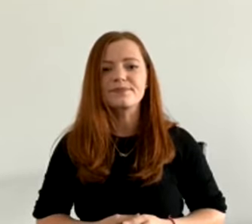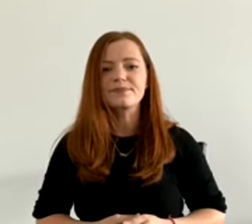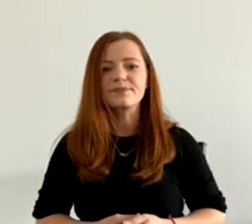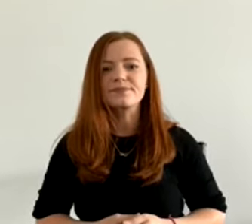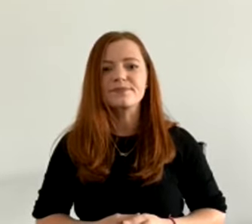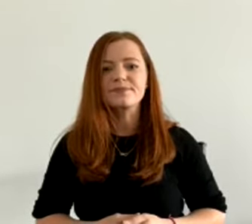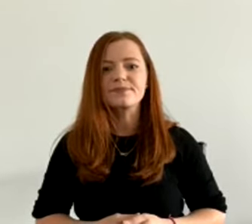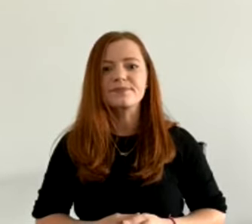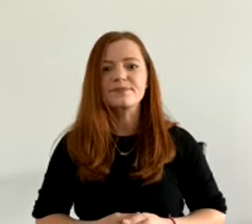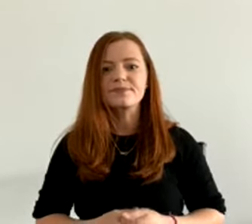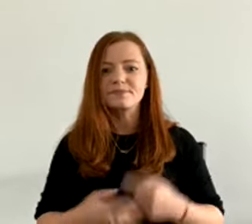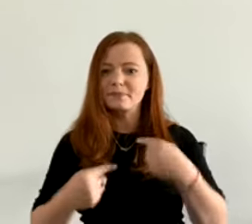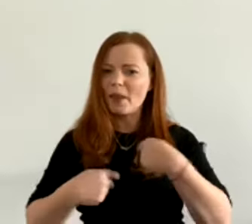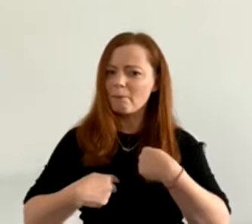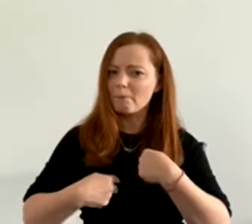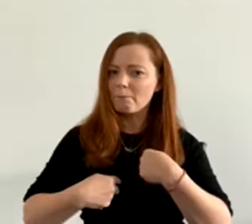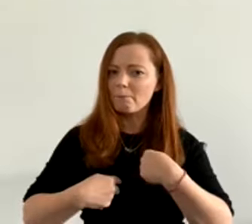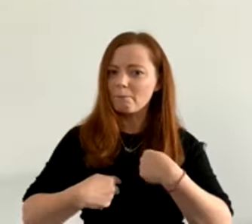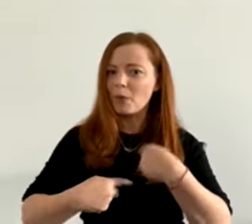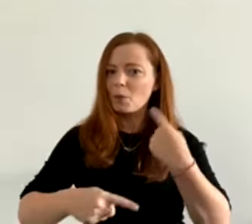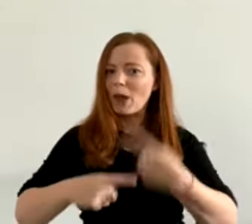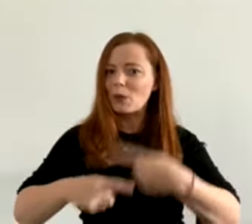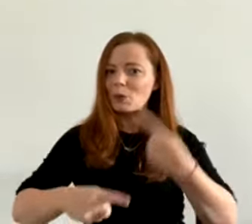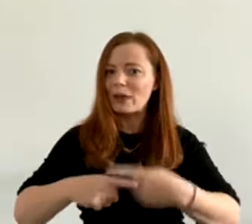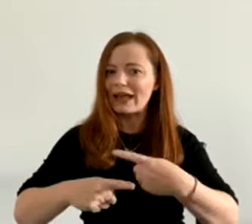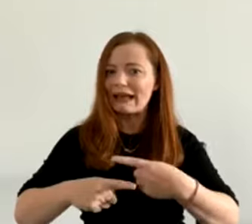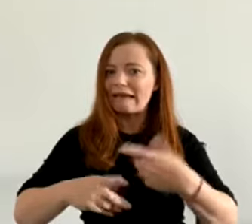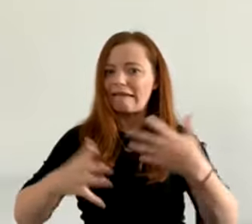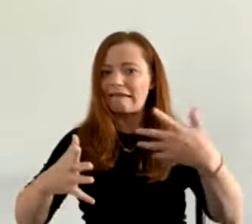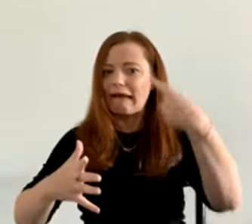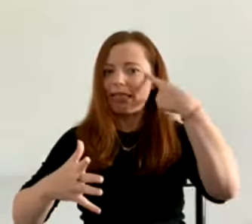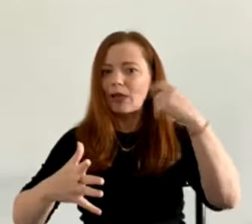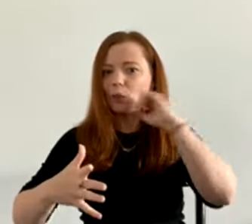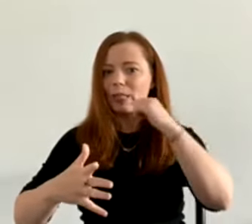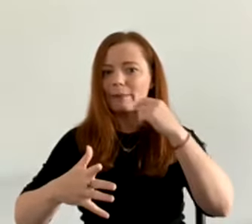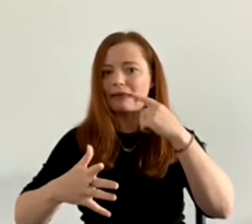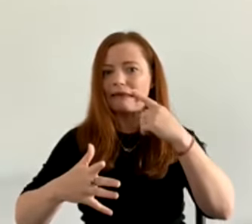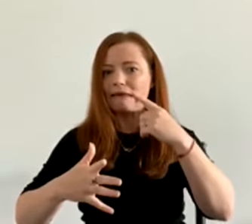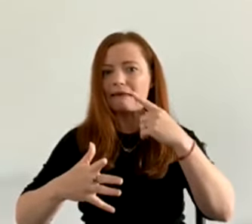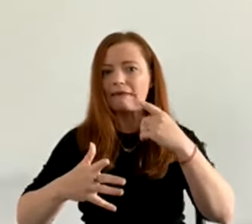I'm going quite fast. I think we'll be done within half an hour. Well, maybe in 25 minutes.